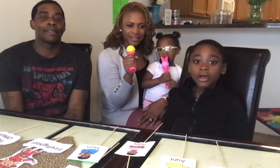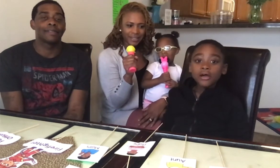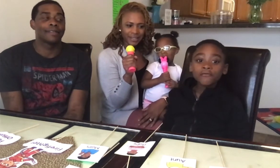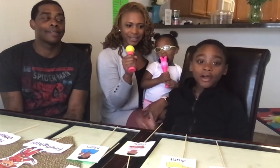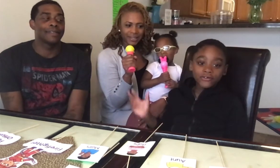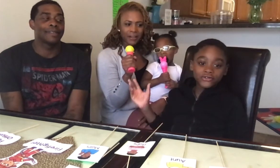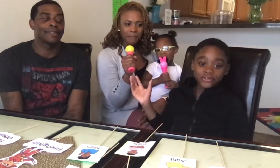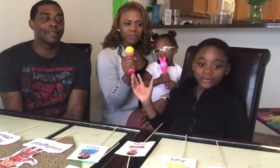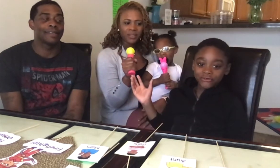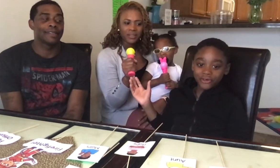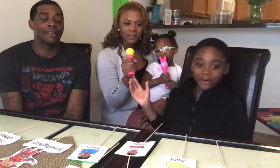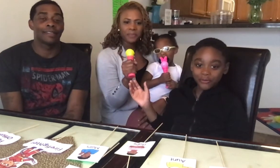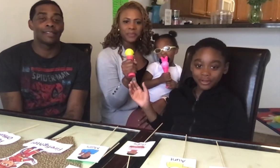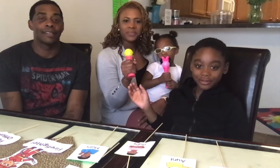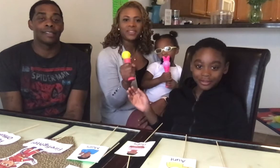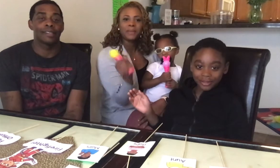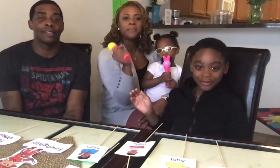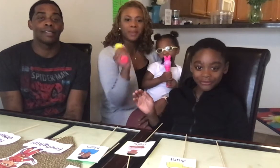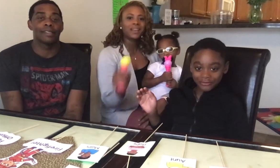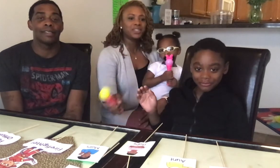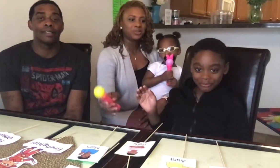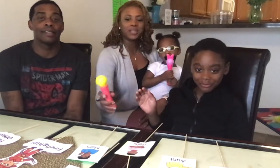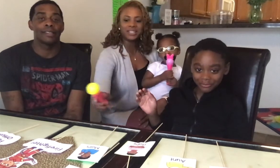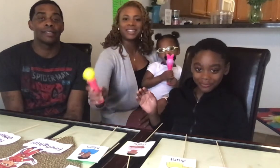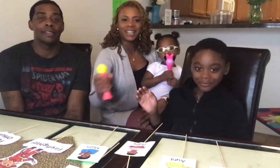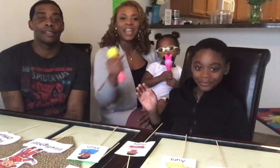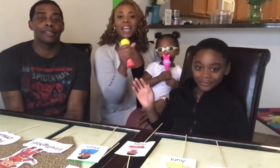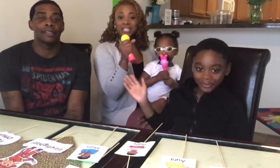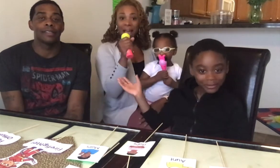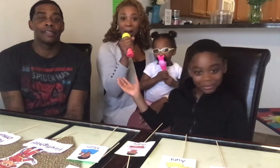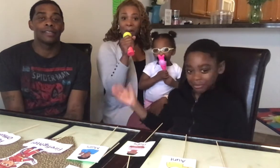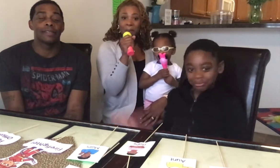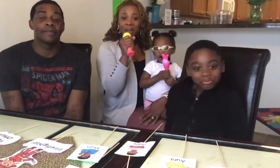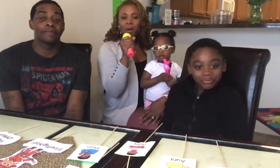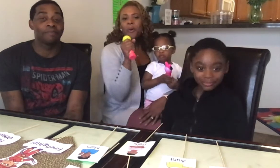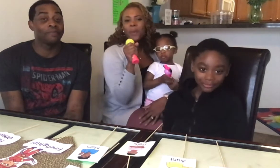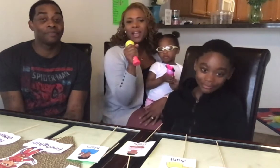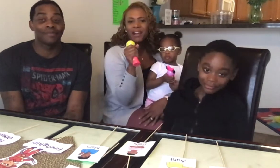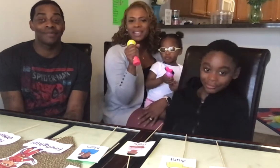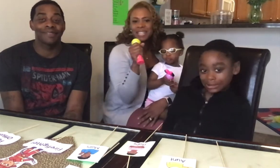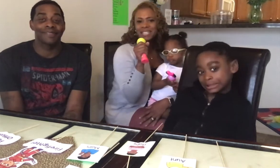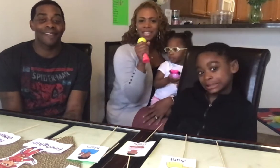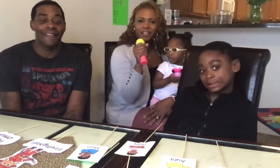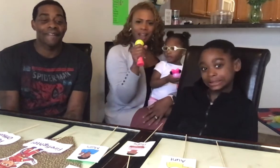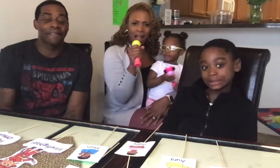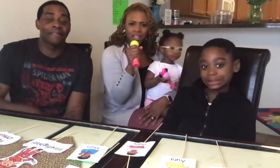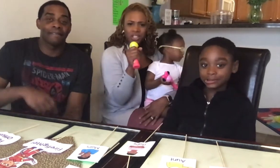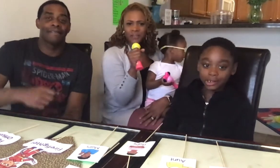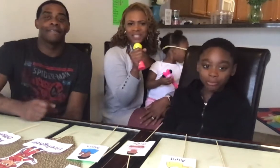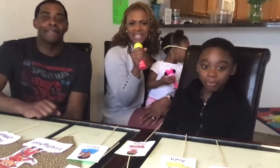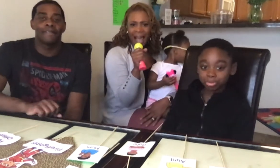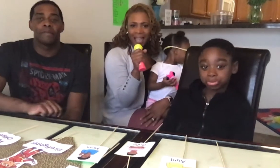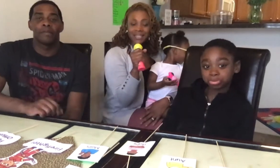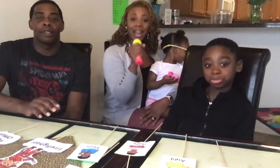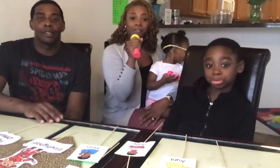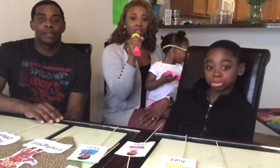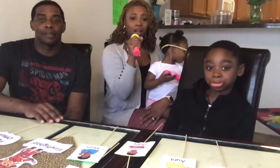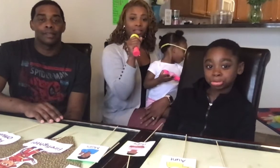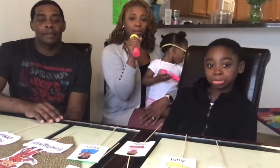Why does she always say that? Because you need to clean it. So, we are going to test their knowledge of signs that I've taught them.